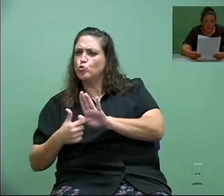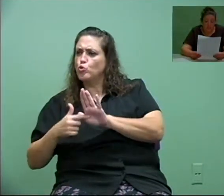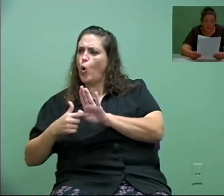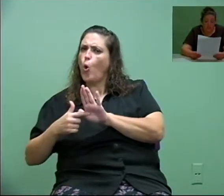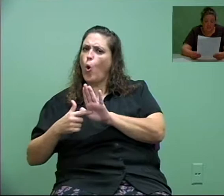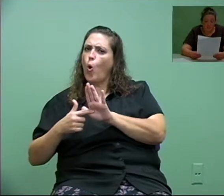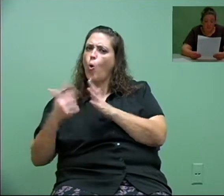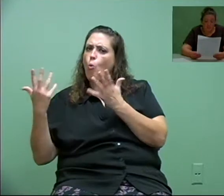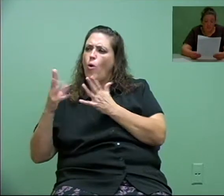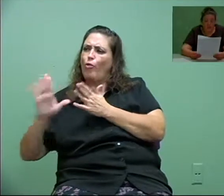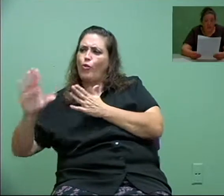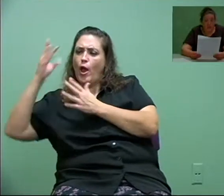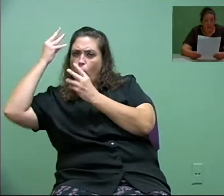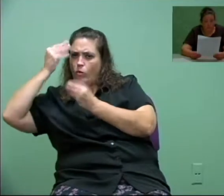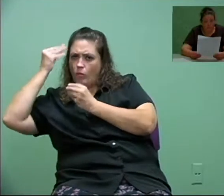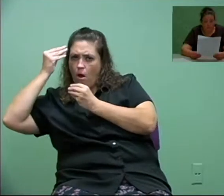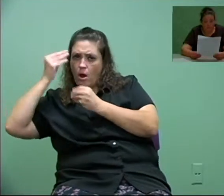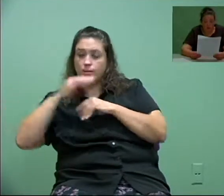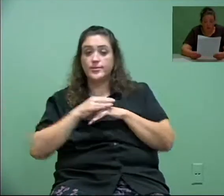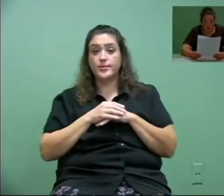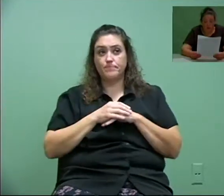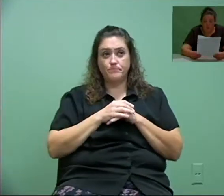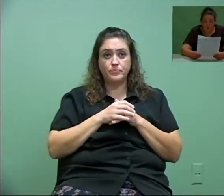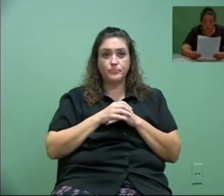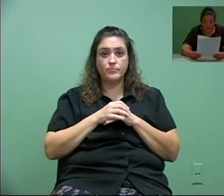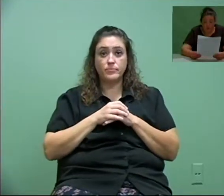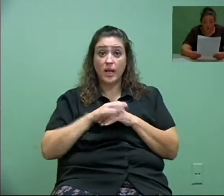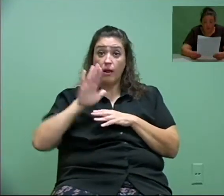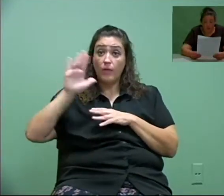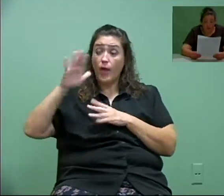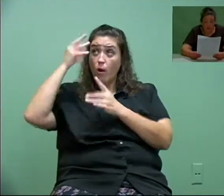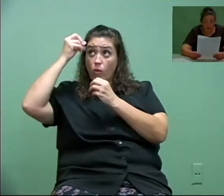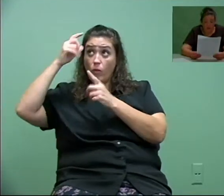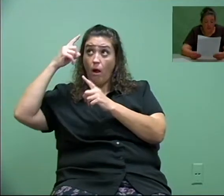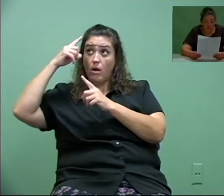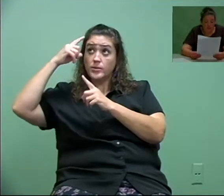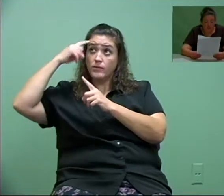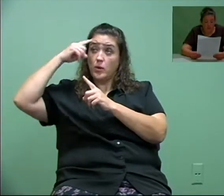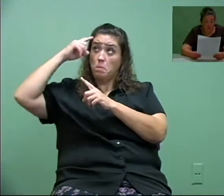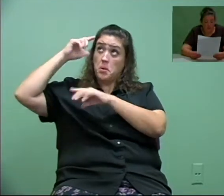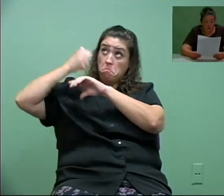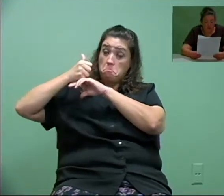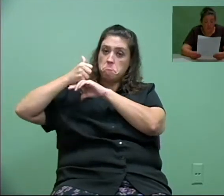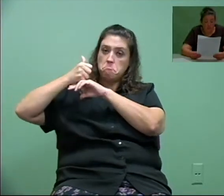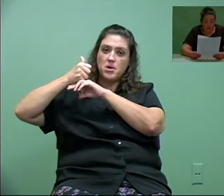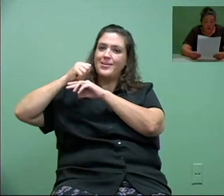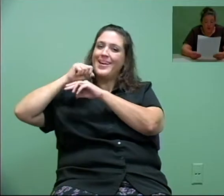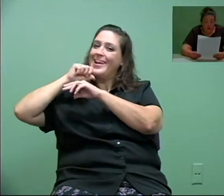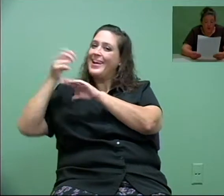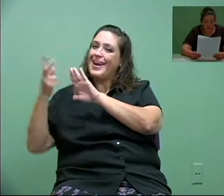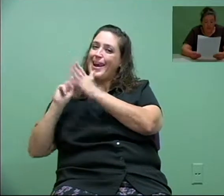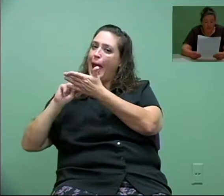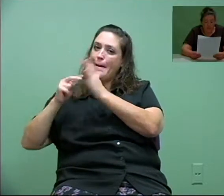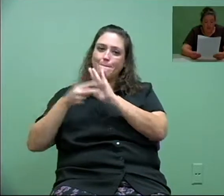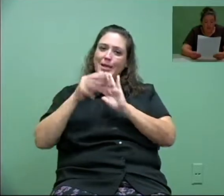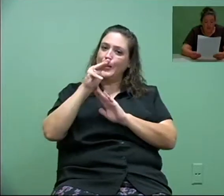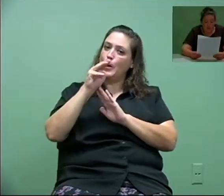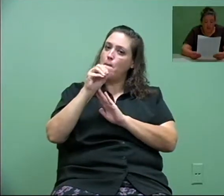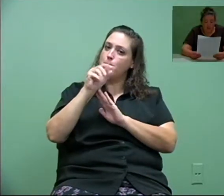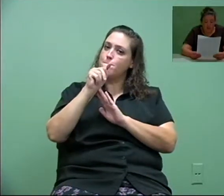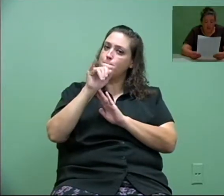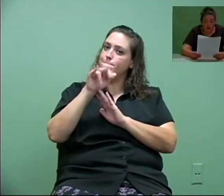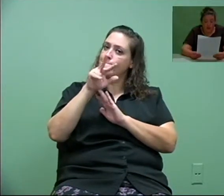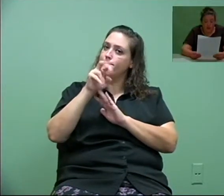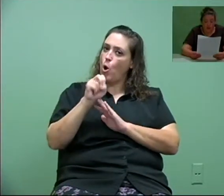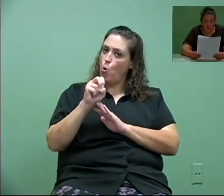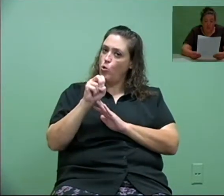defendant's mental state is not the same as motive. Motive is why a person does something. Motive is not an